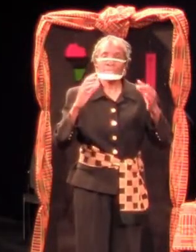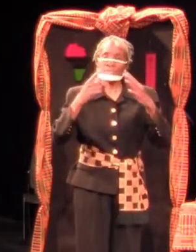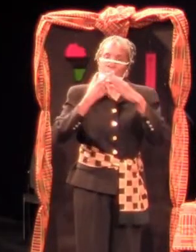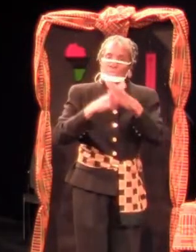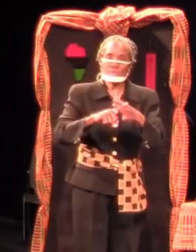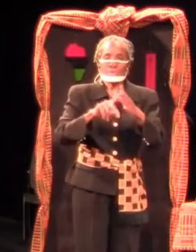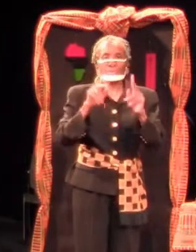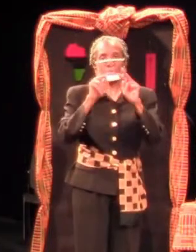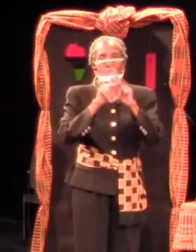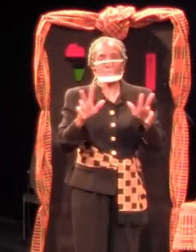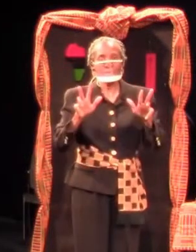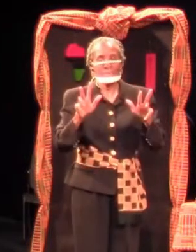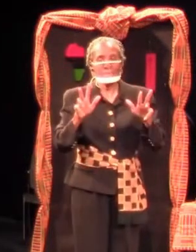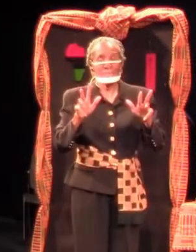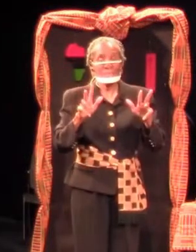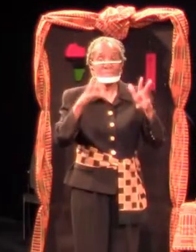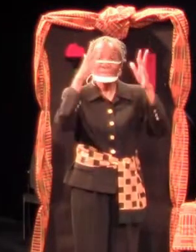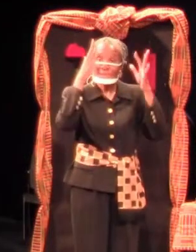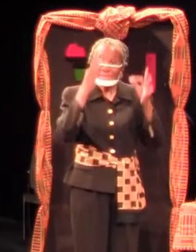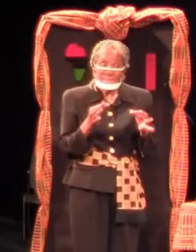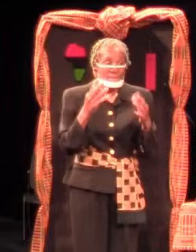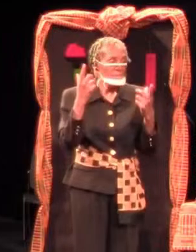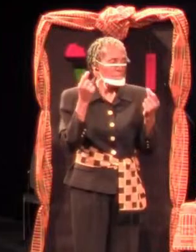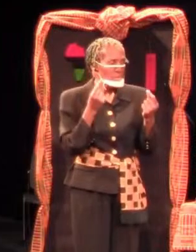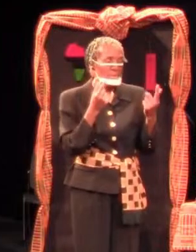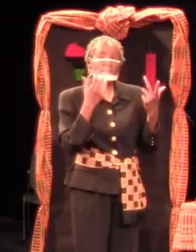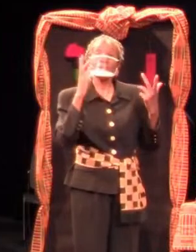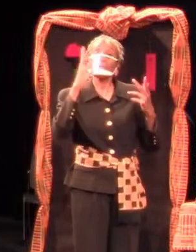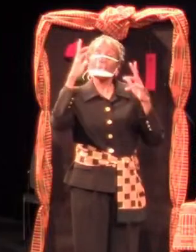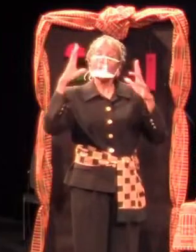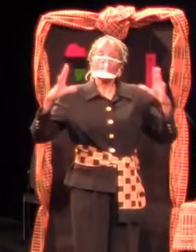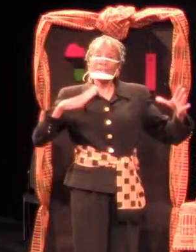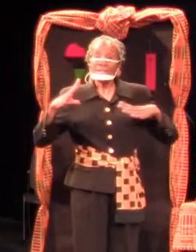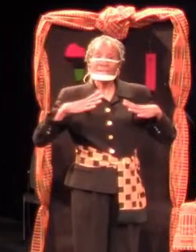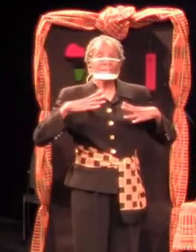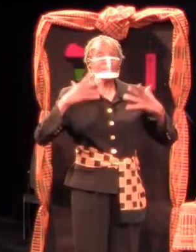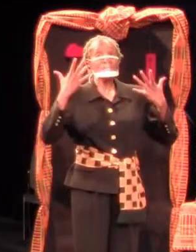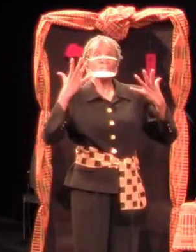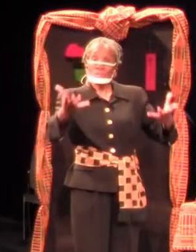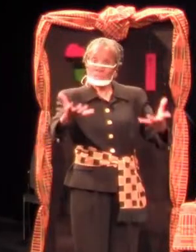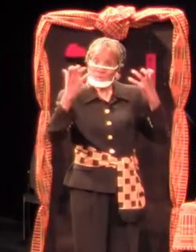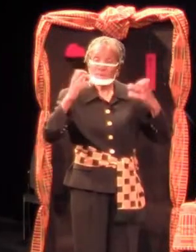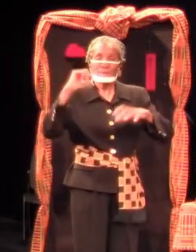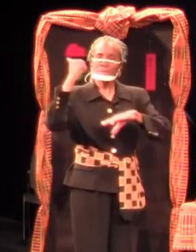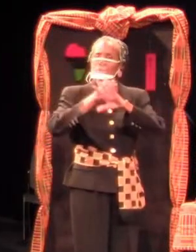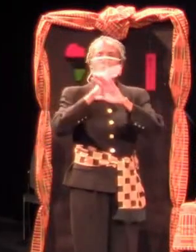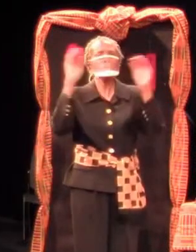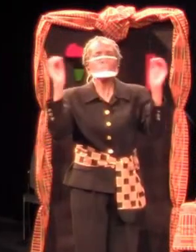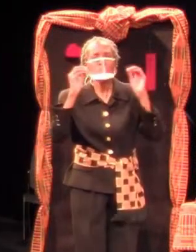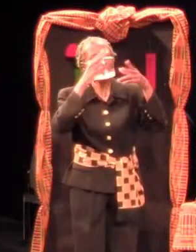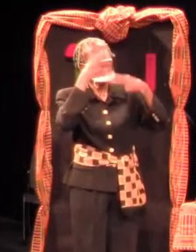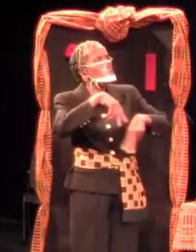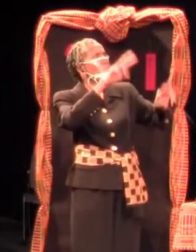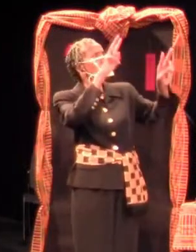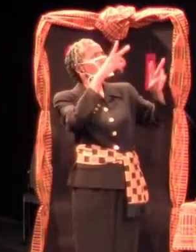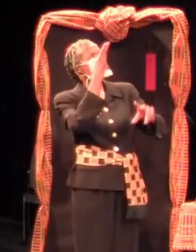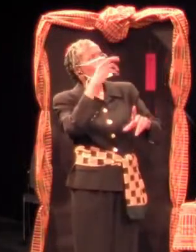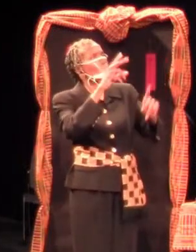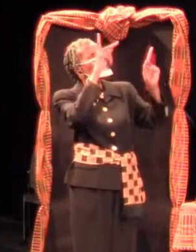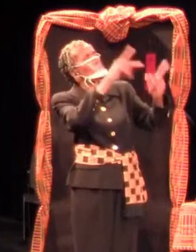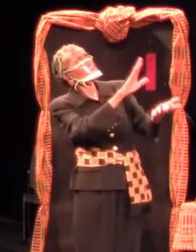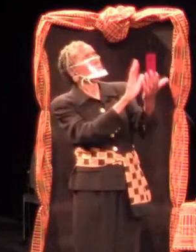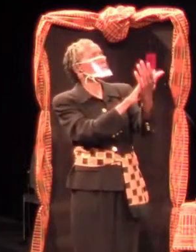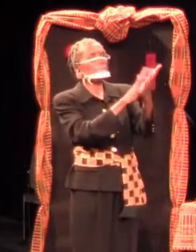Kwanzaa was created to address the absence of non-heroic holidays in the African American community. Kwanzaa was